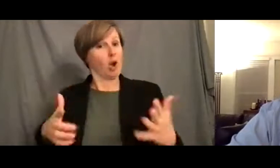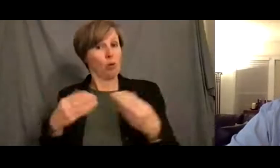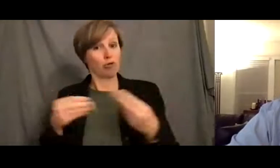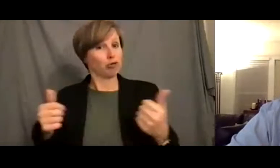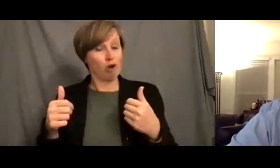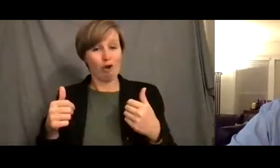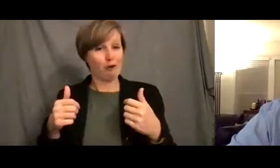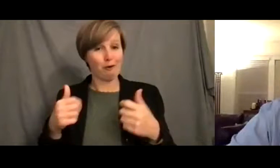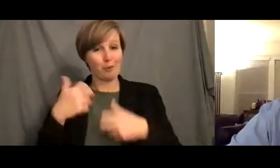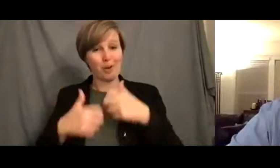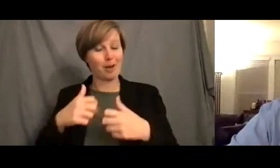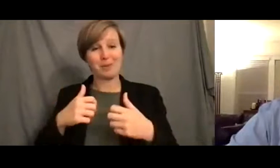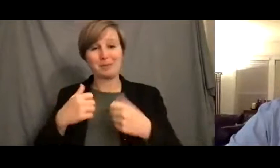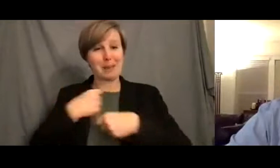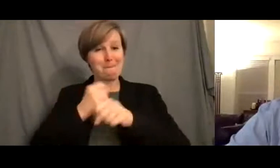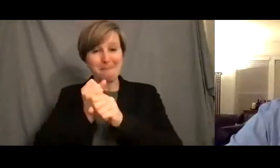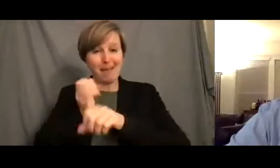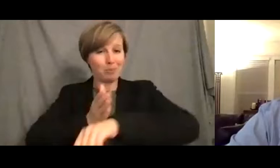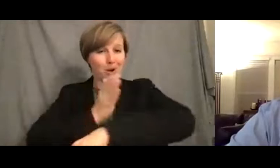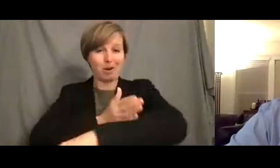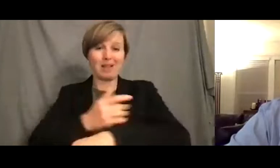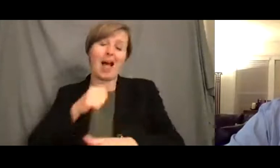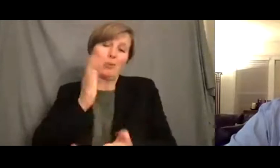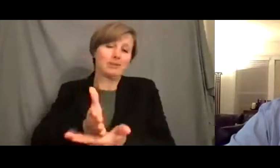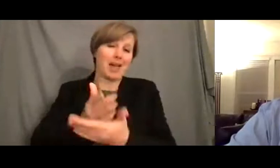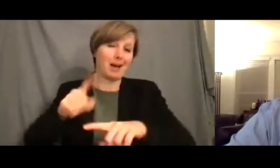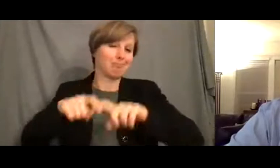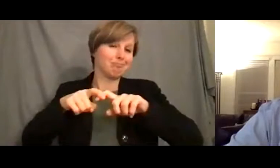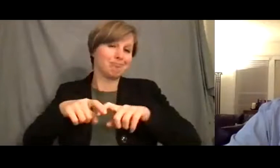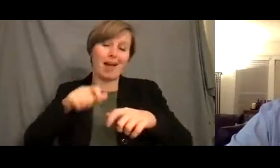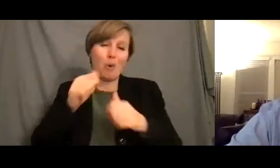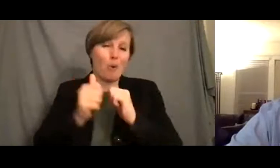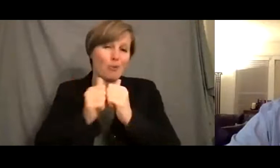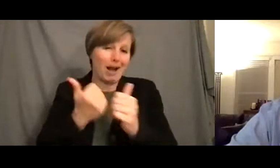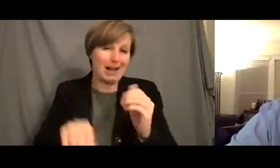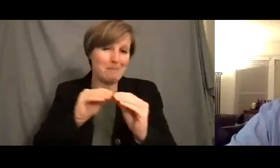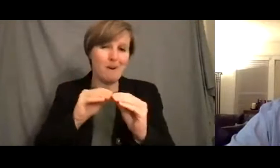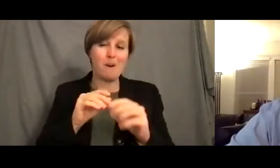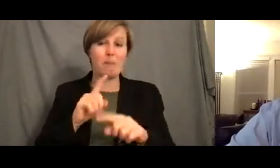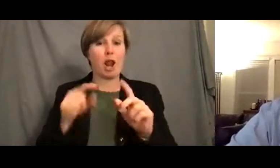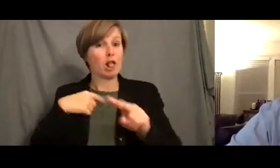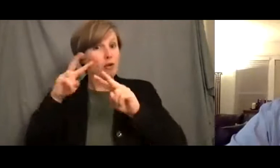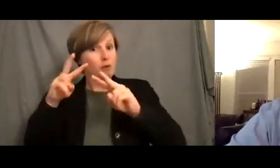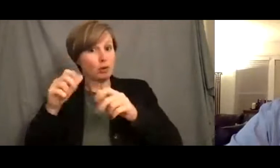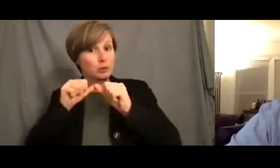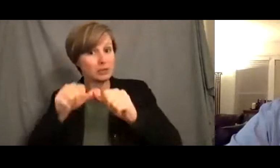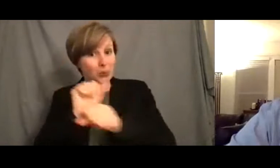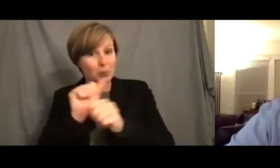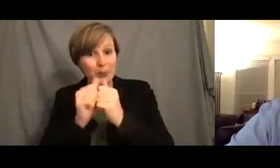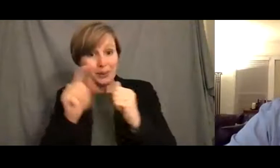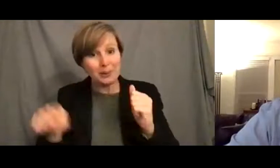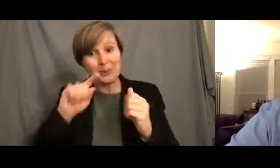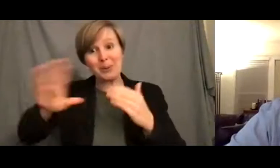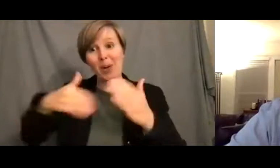make progress, I'm not going to run again. I promise you that. And so I look forward to continue working with you and all the groups